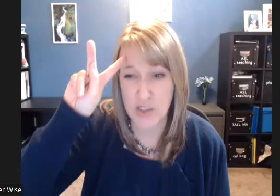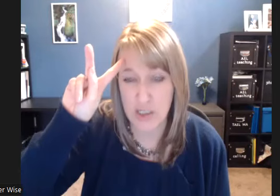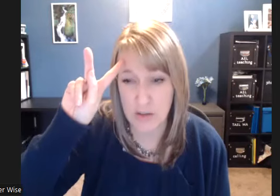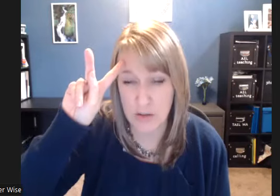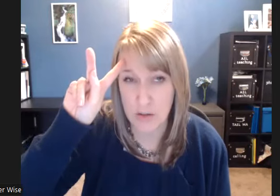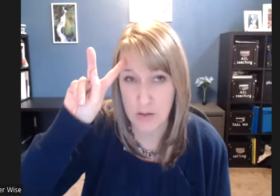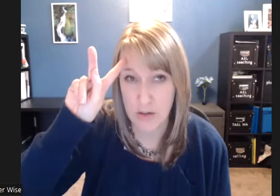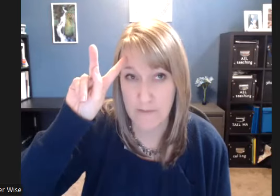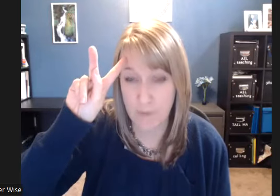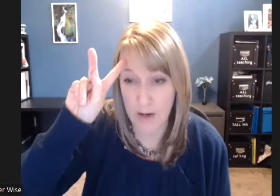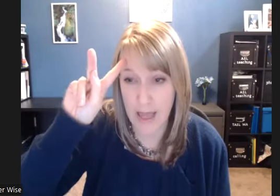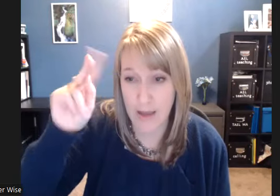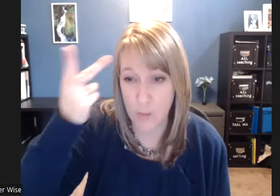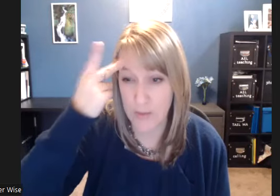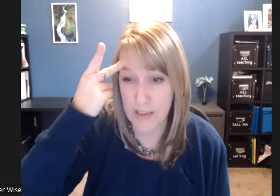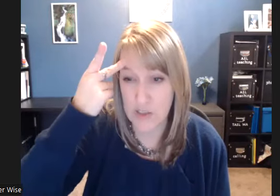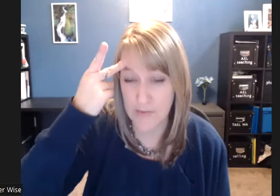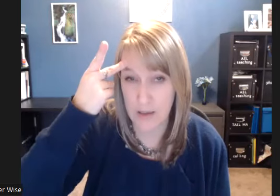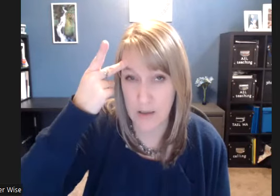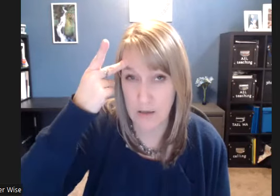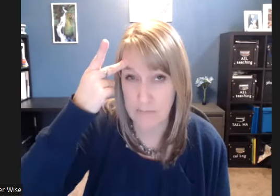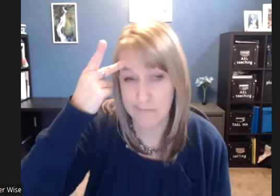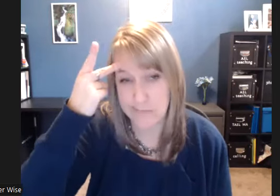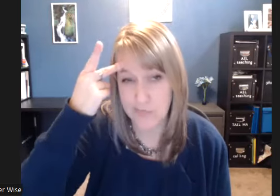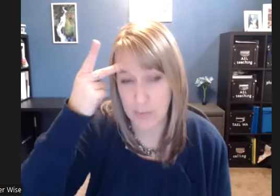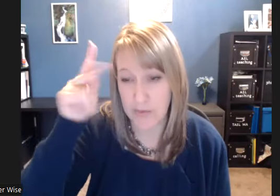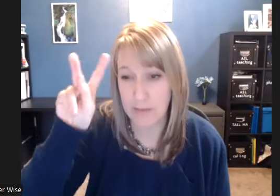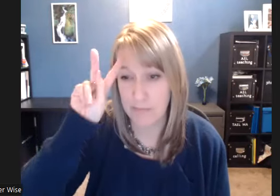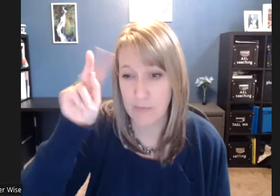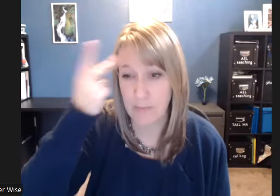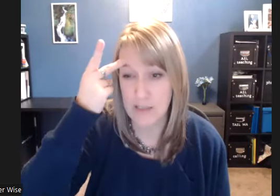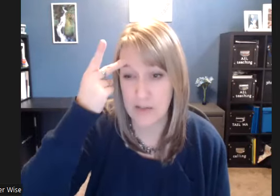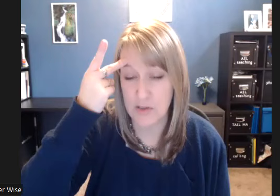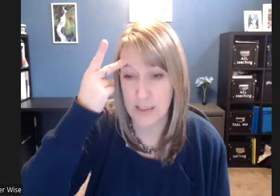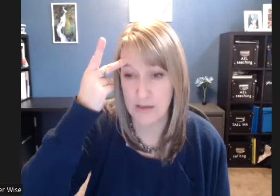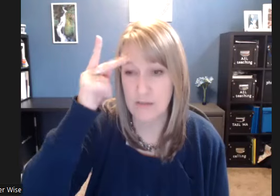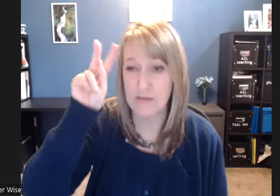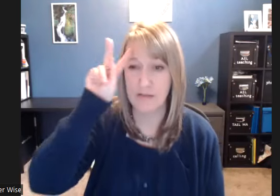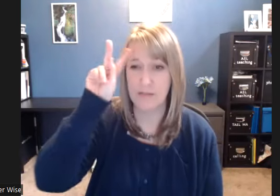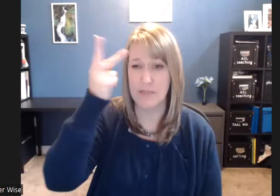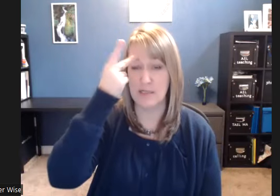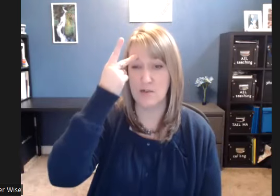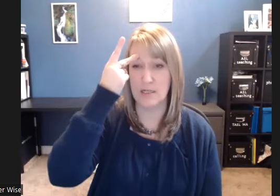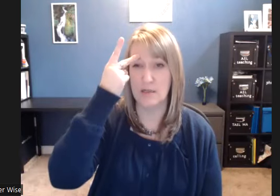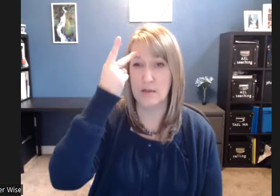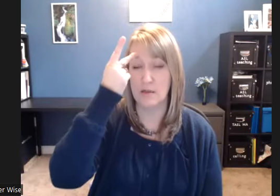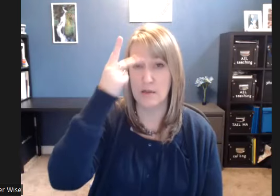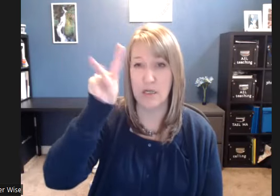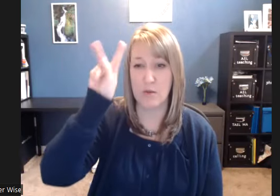touching your forehead with each finger separately. Misunderstand. Misunderstand. Can it go the